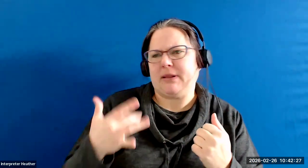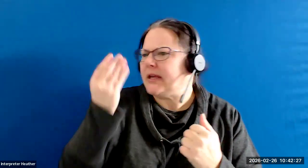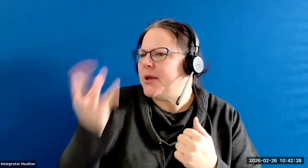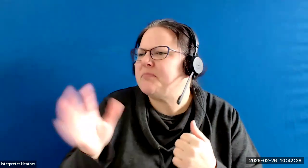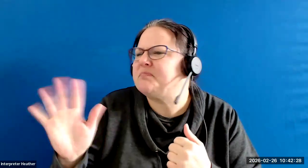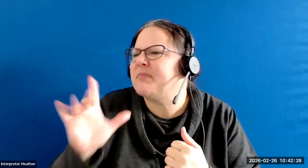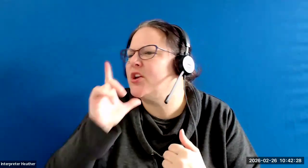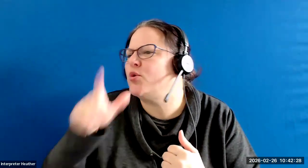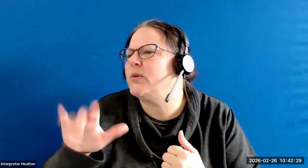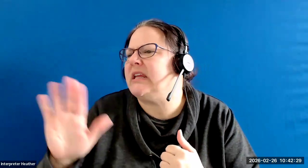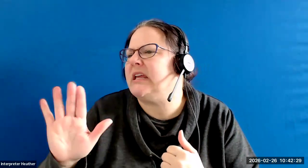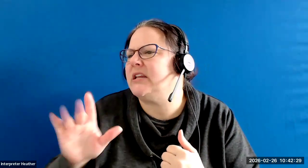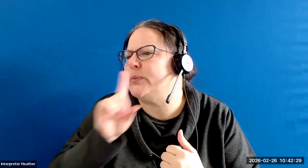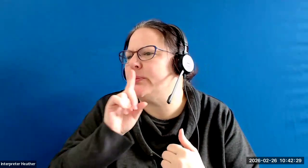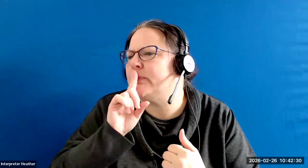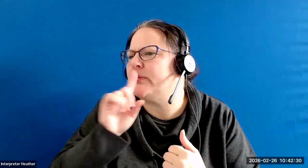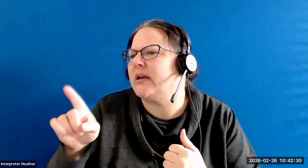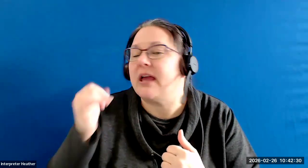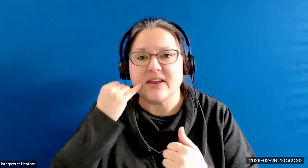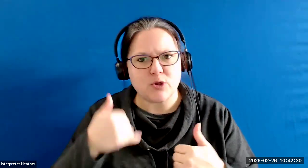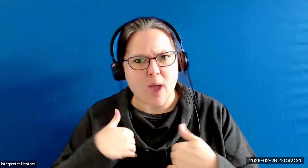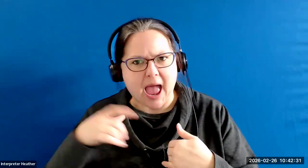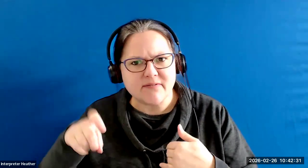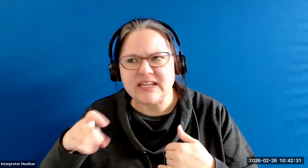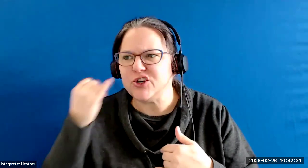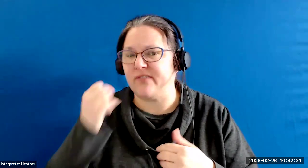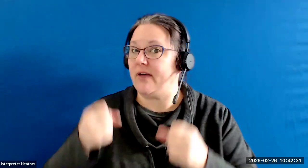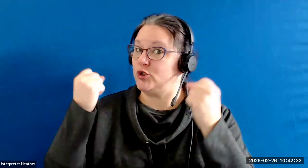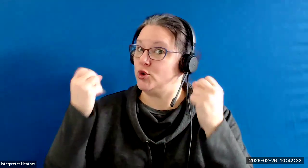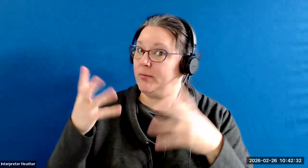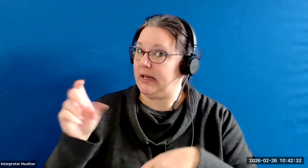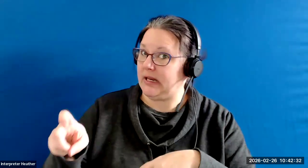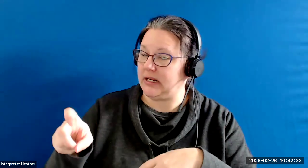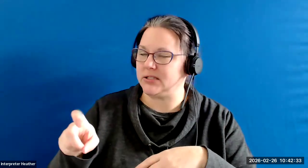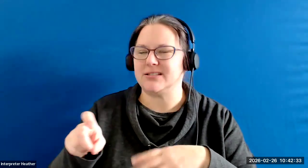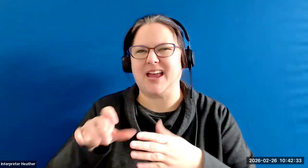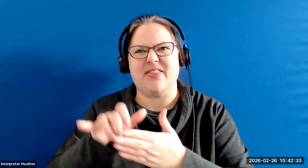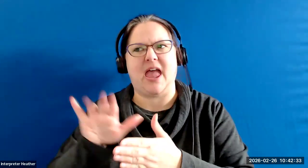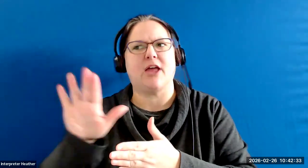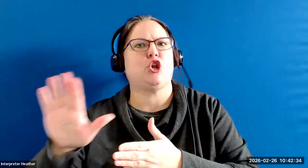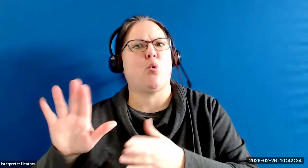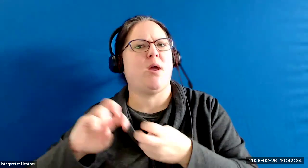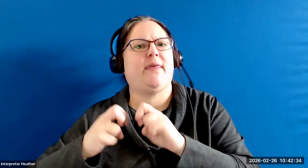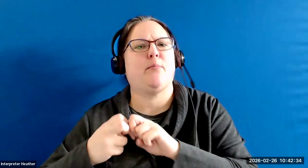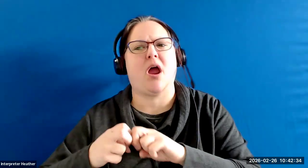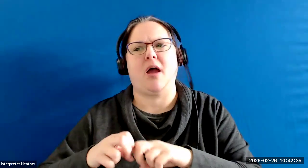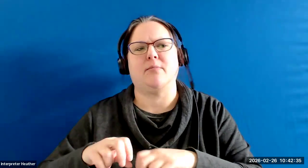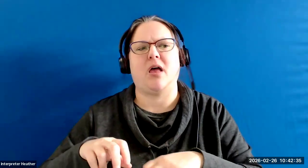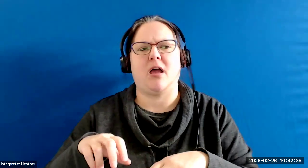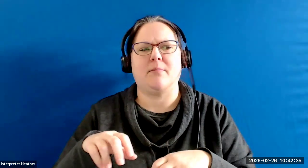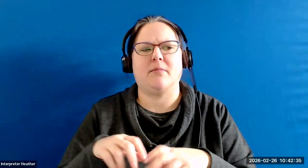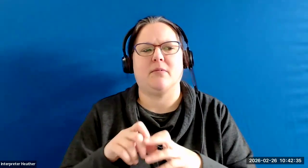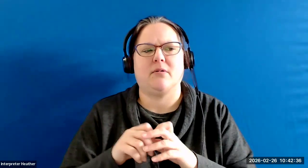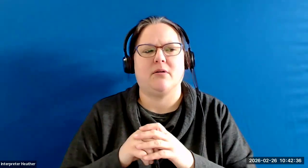have needs, or that if you do have needs or too many needs, that you're a problem, you're needy, like